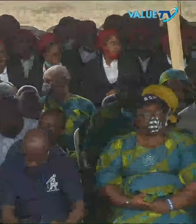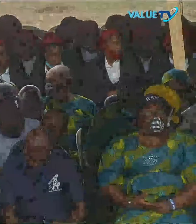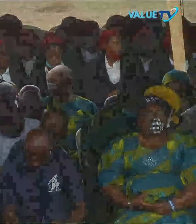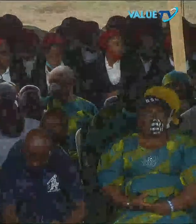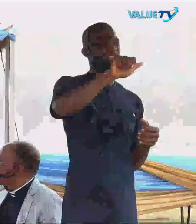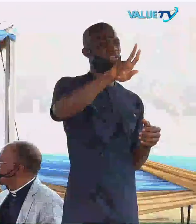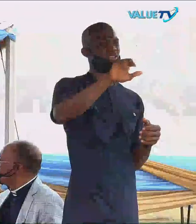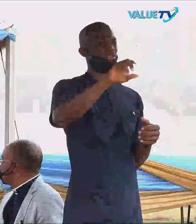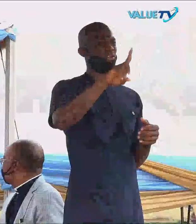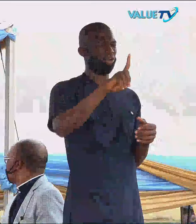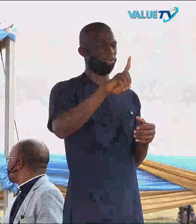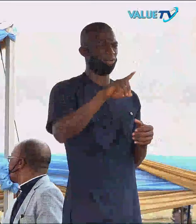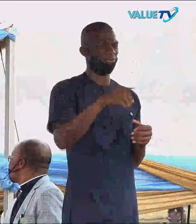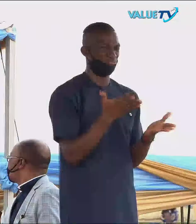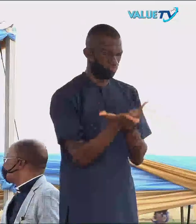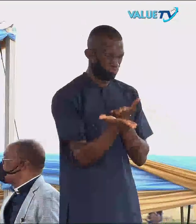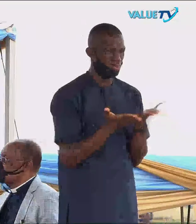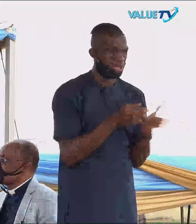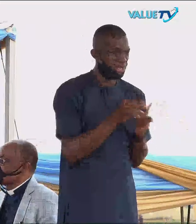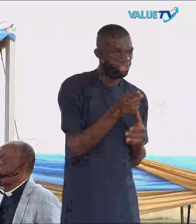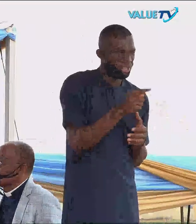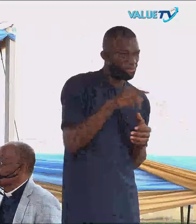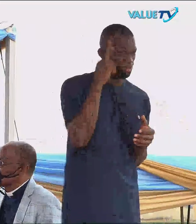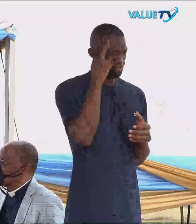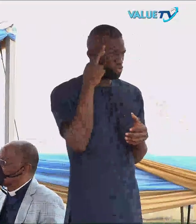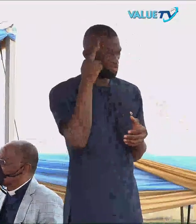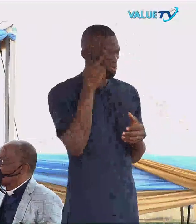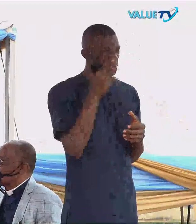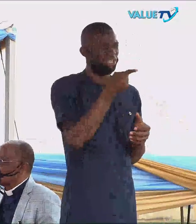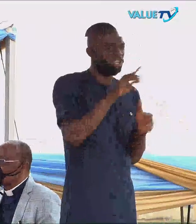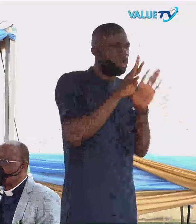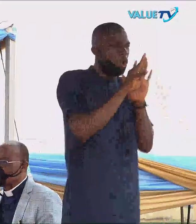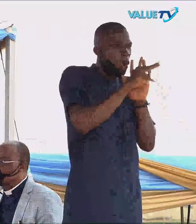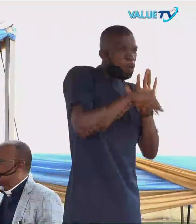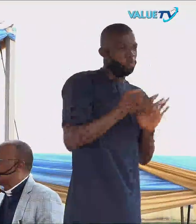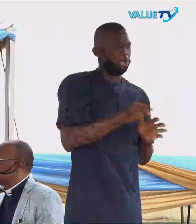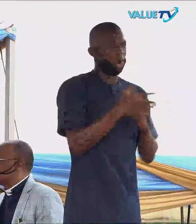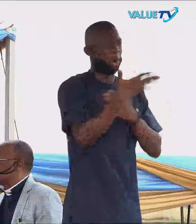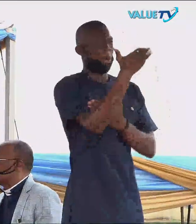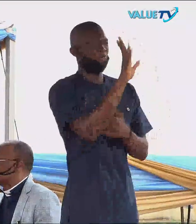the purpose, some version says, the will of God in his